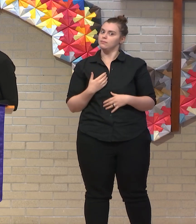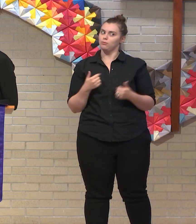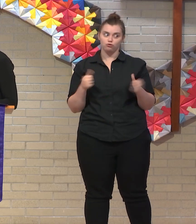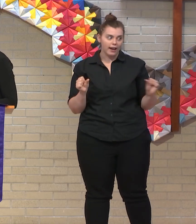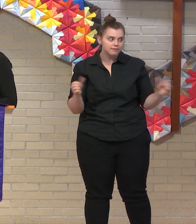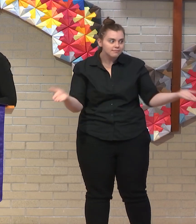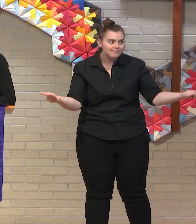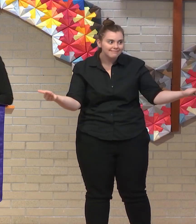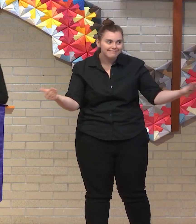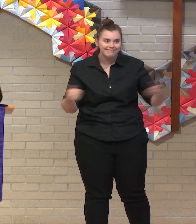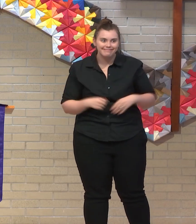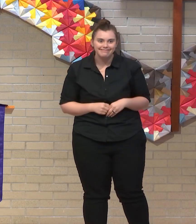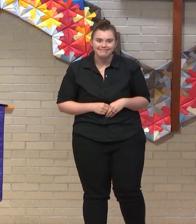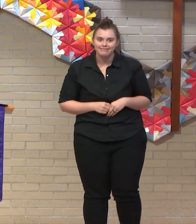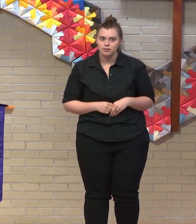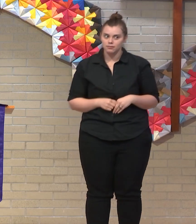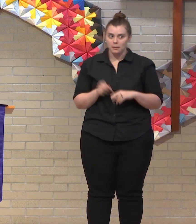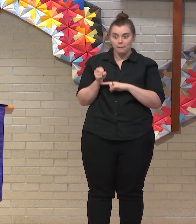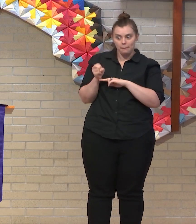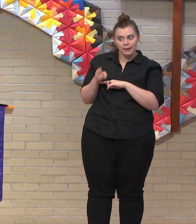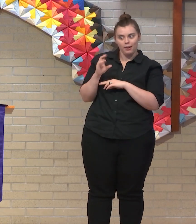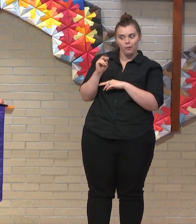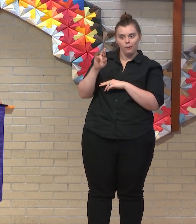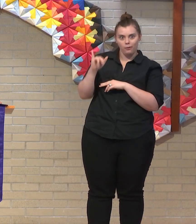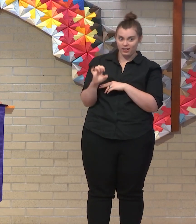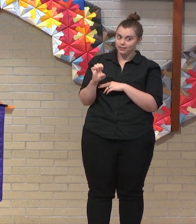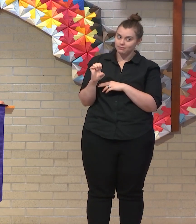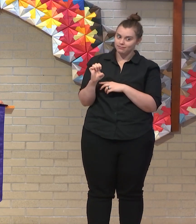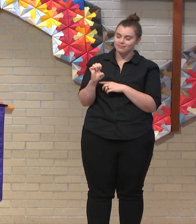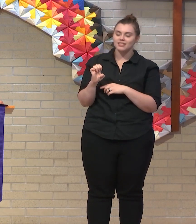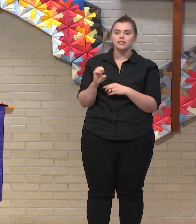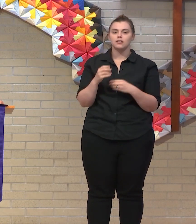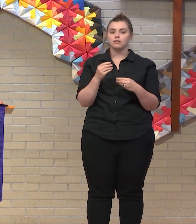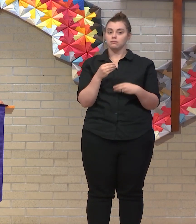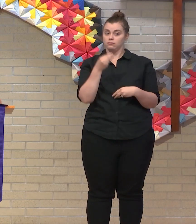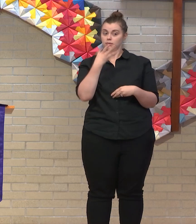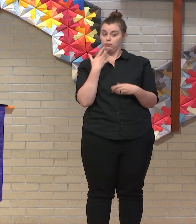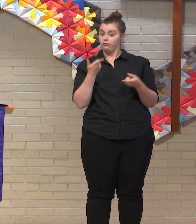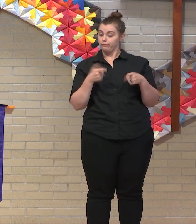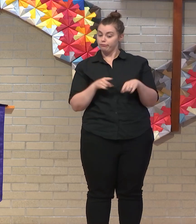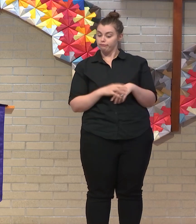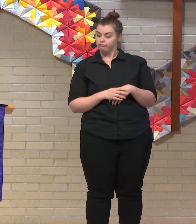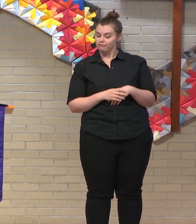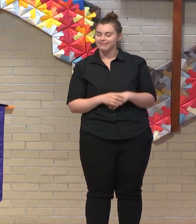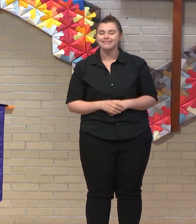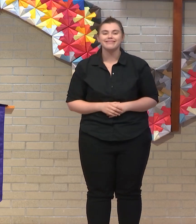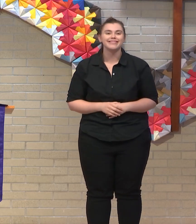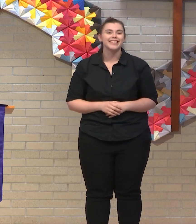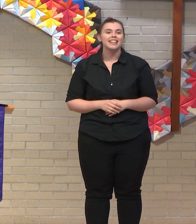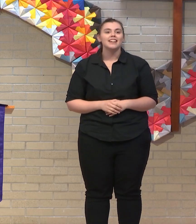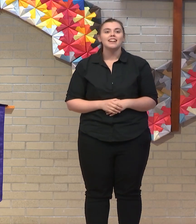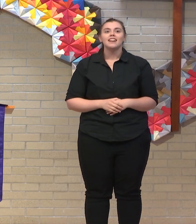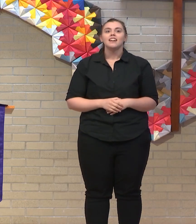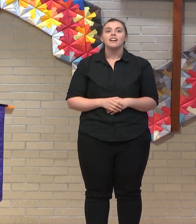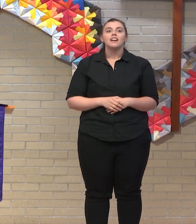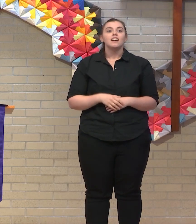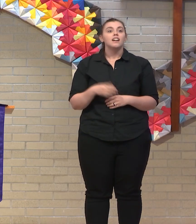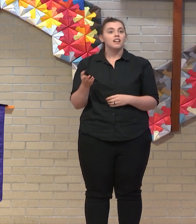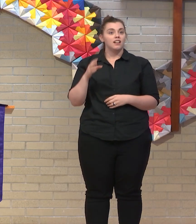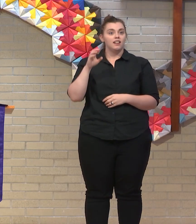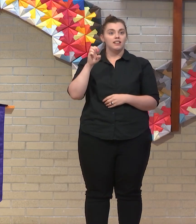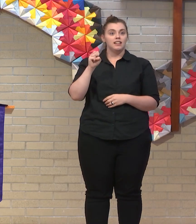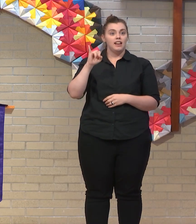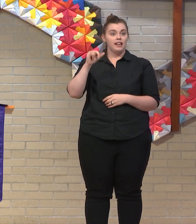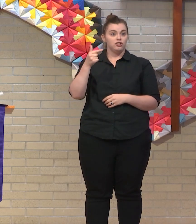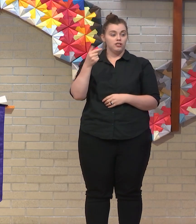for it. Beat Ori, and let me know if you do. Our Eichste track